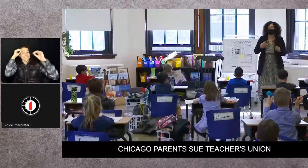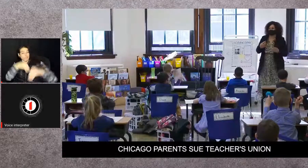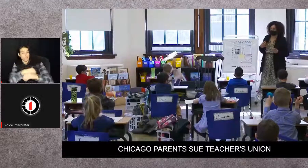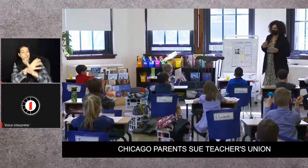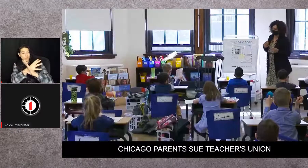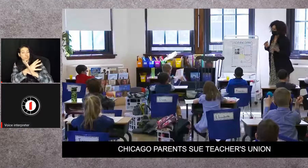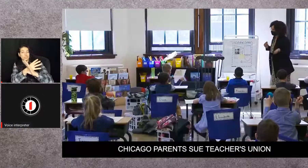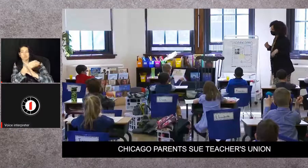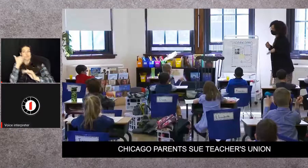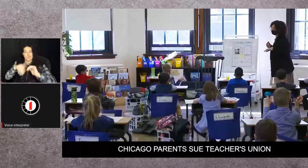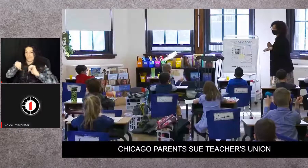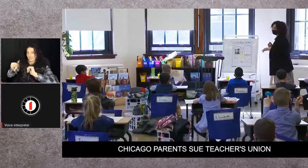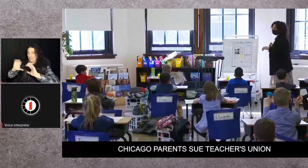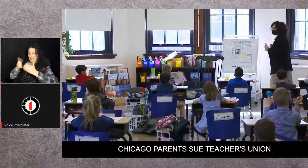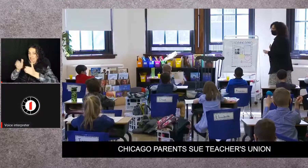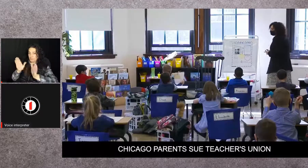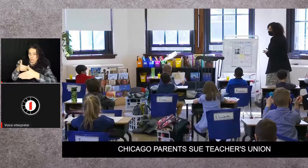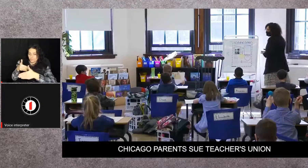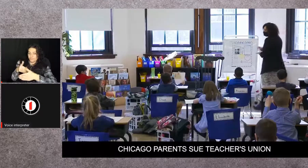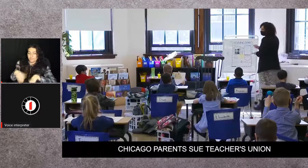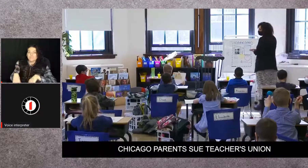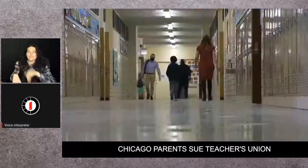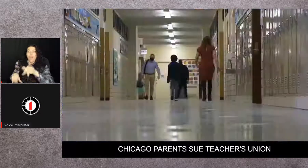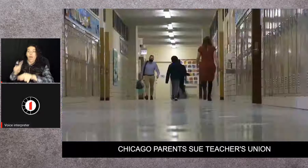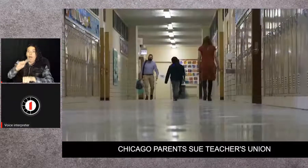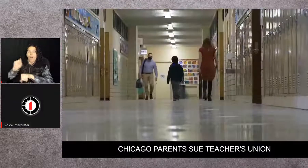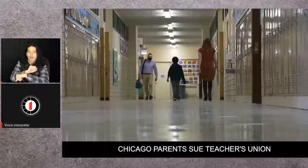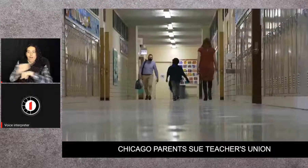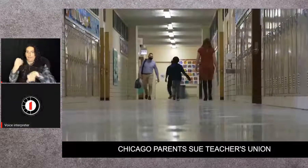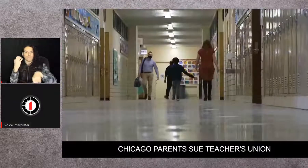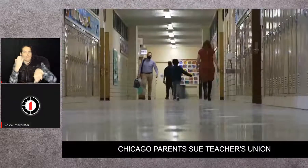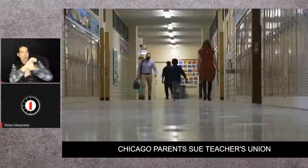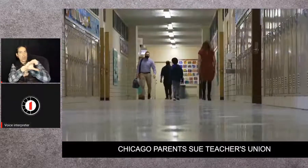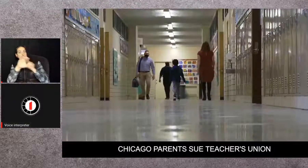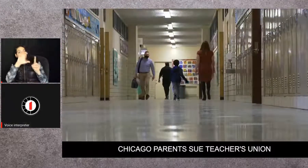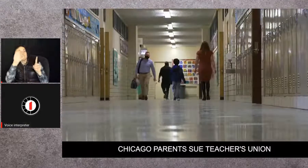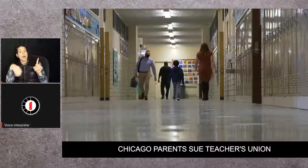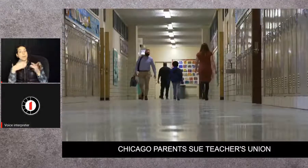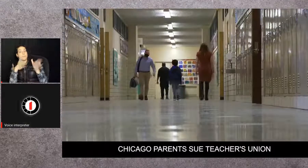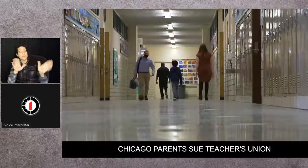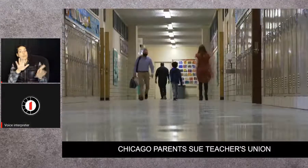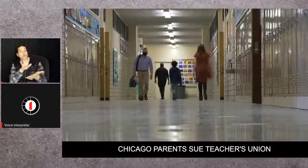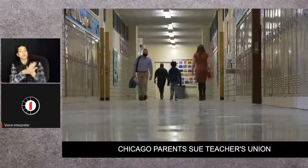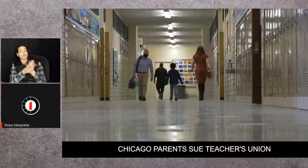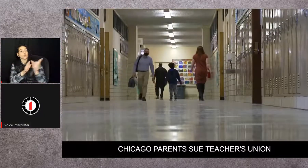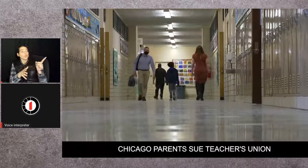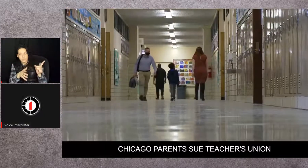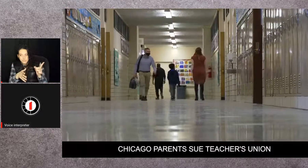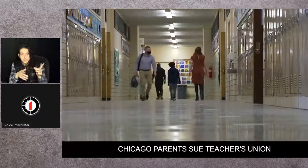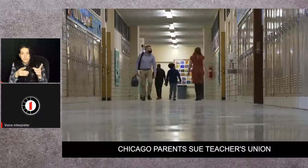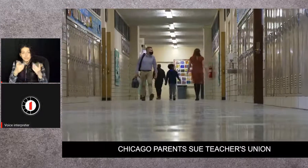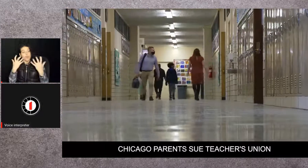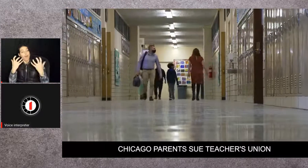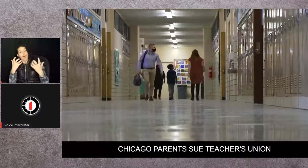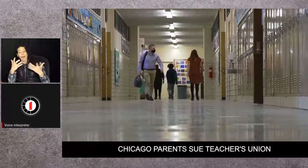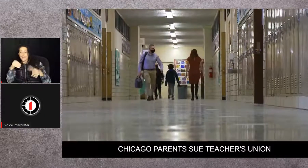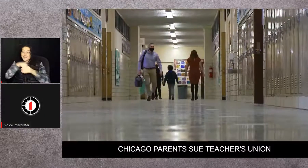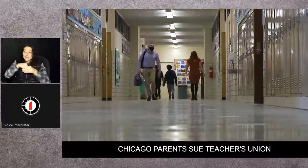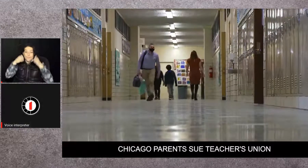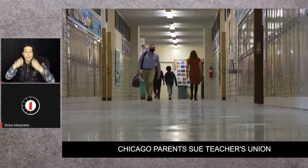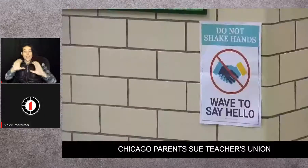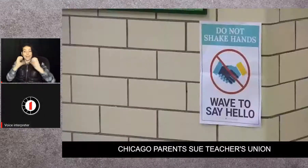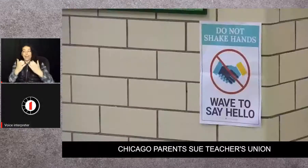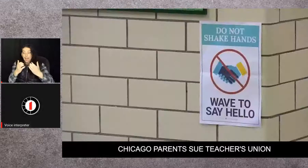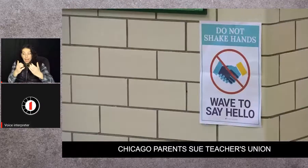When the Chicago teachers voted on Tuesday to teach virtually rather than in the classroom, that forced Chicago